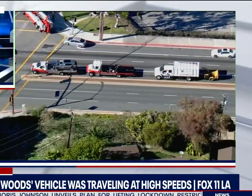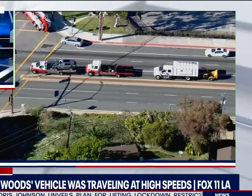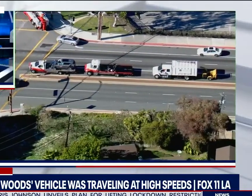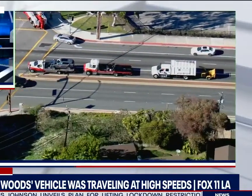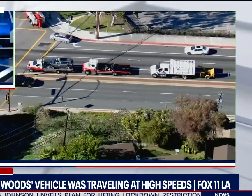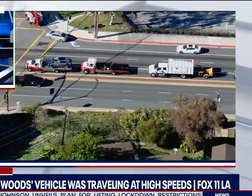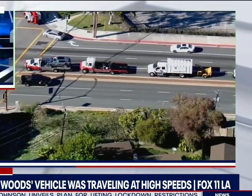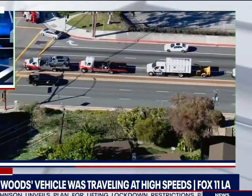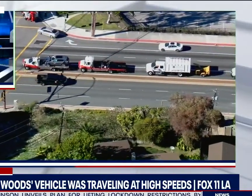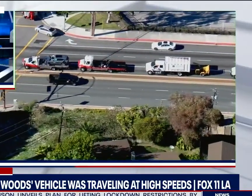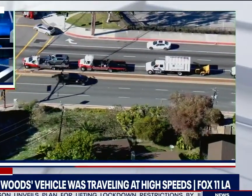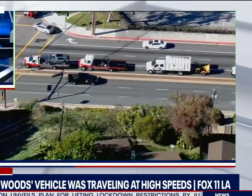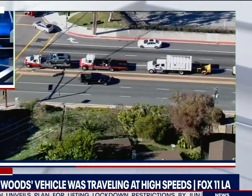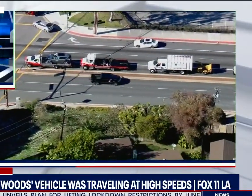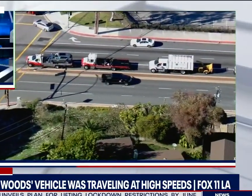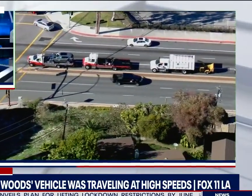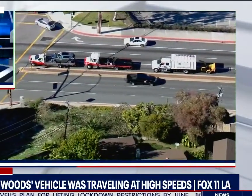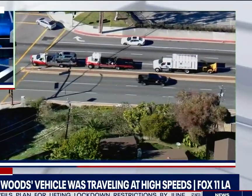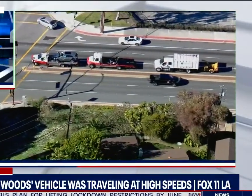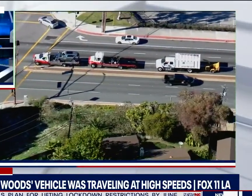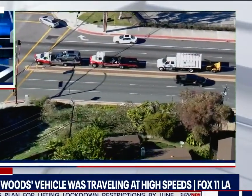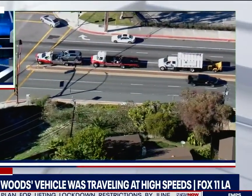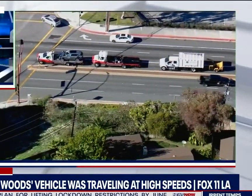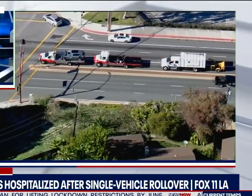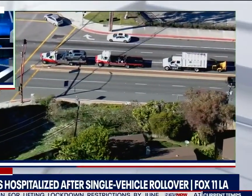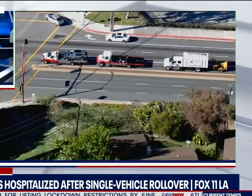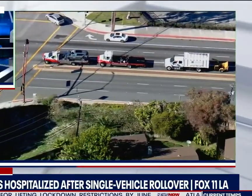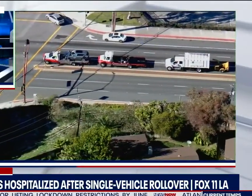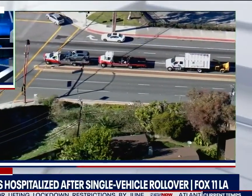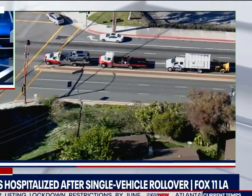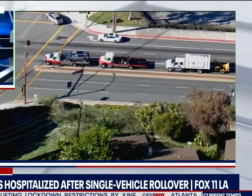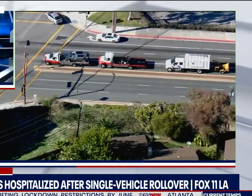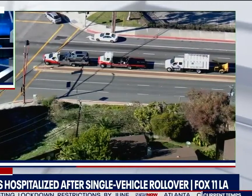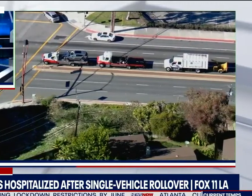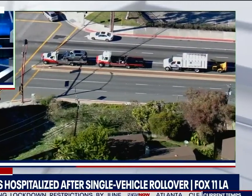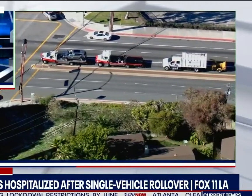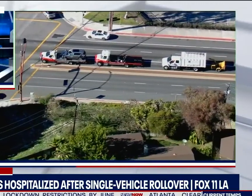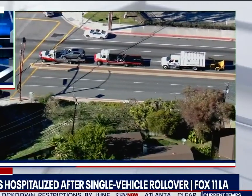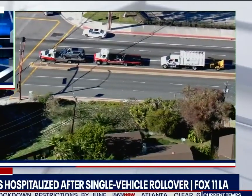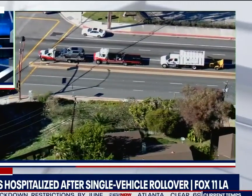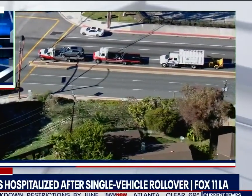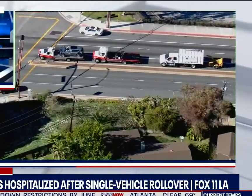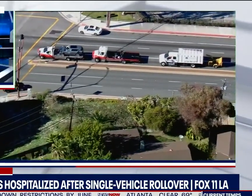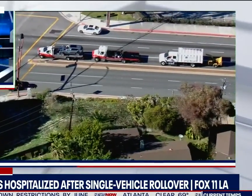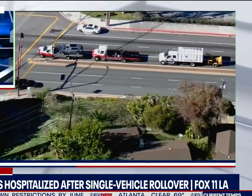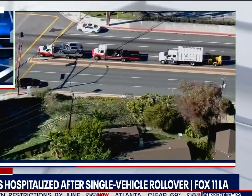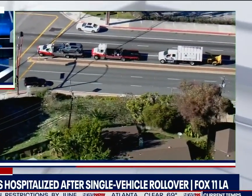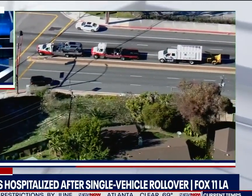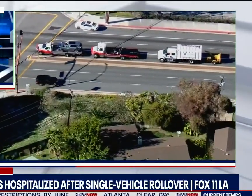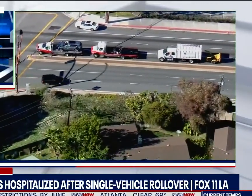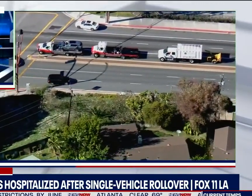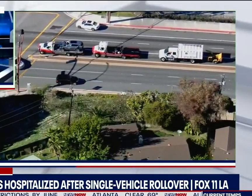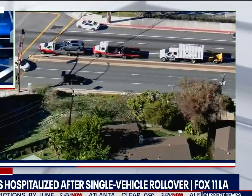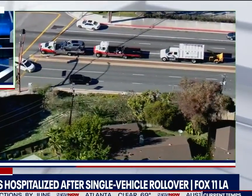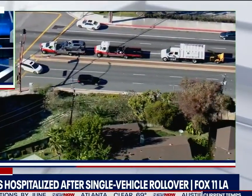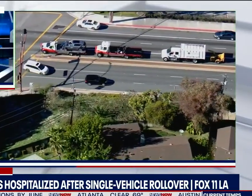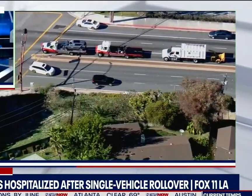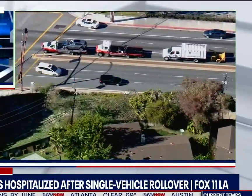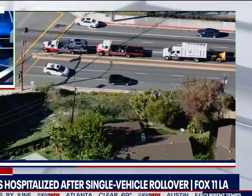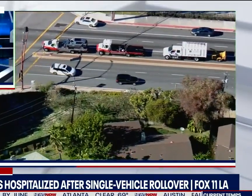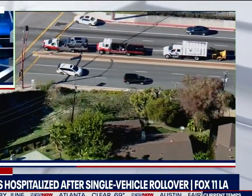a strange irony to this. The only man who won all three majors in the same year was Tiger Woods in the year 2000.